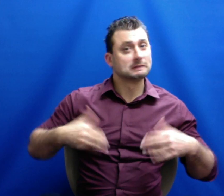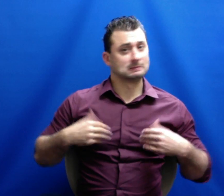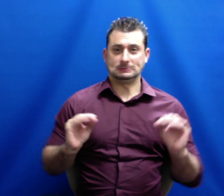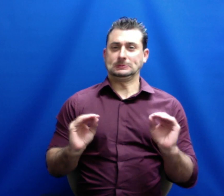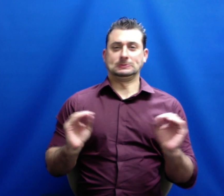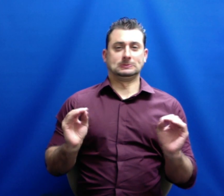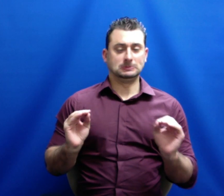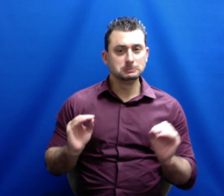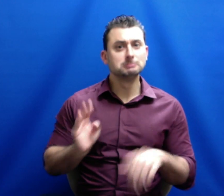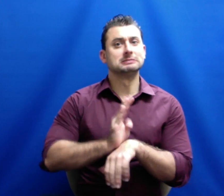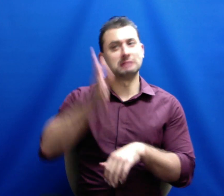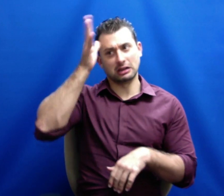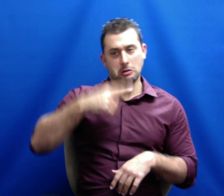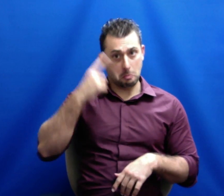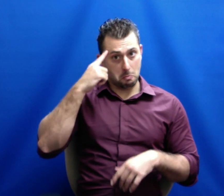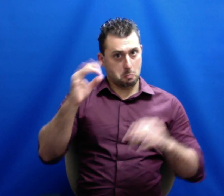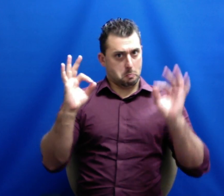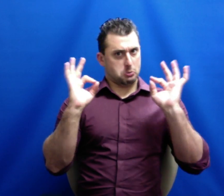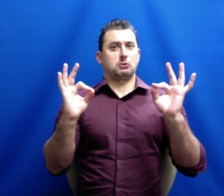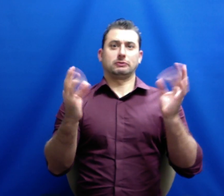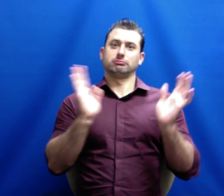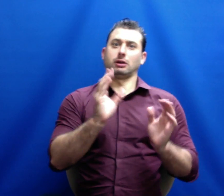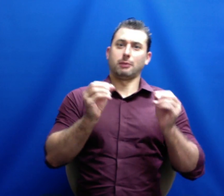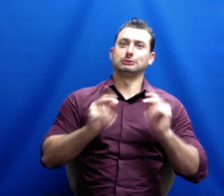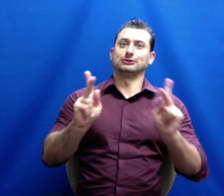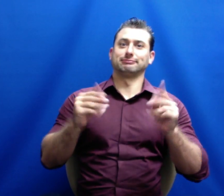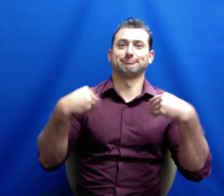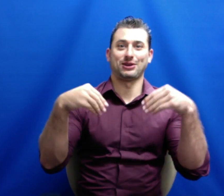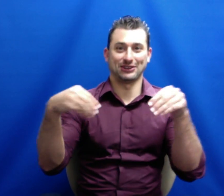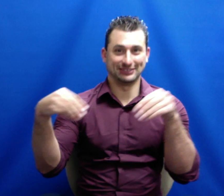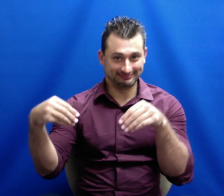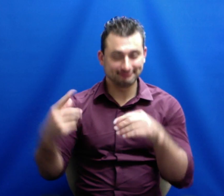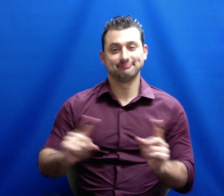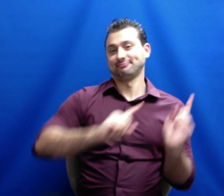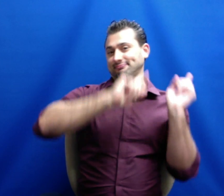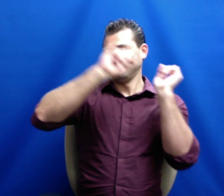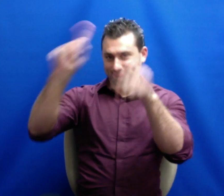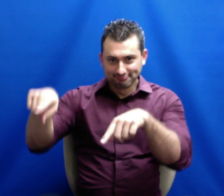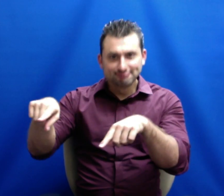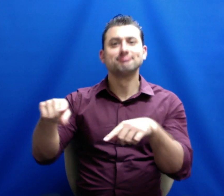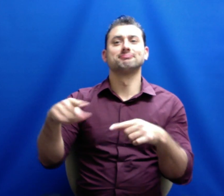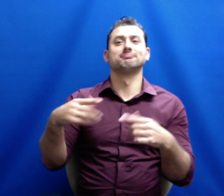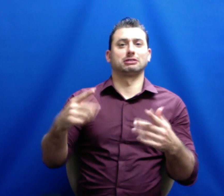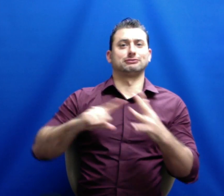wash clothes. So this gentleman thinks that it would be a perfect opportunity to market his wares. He goes and begins